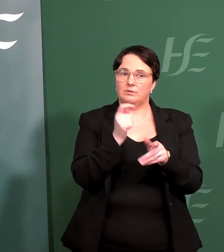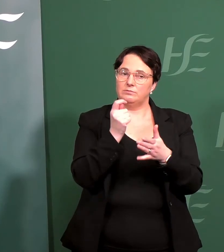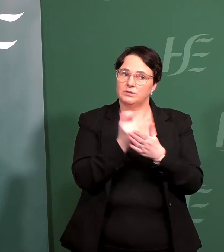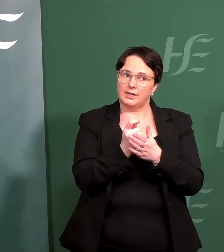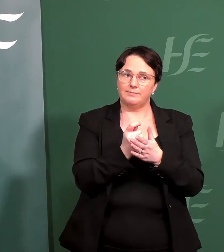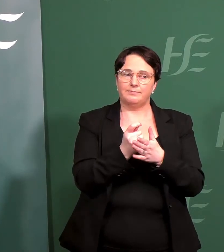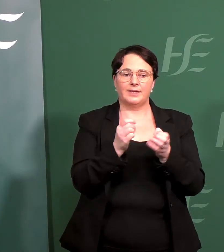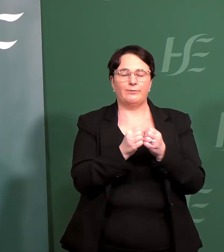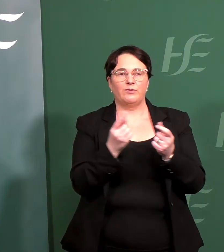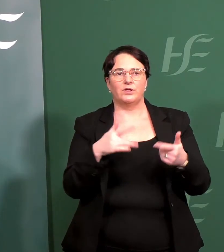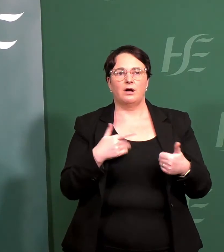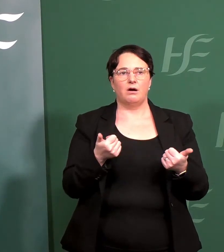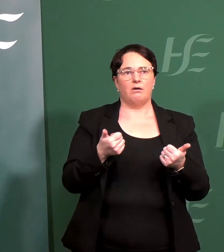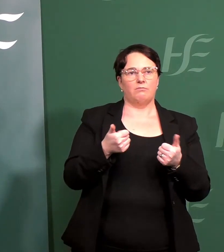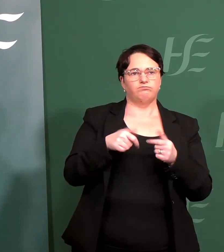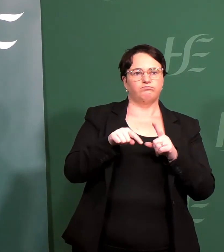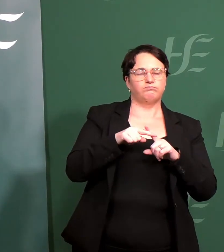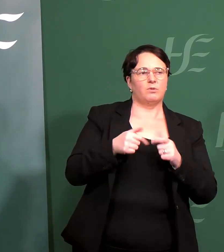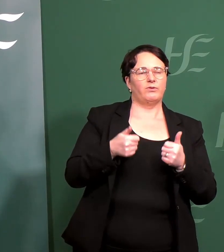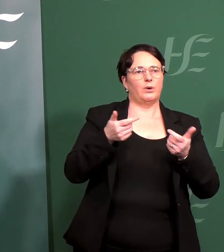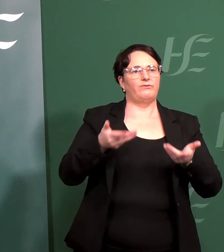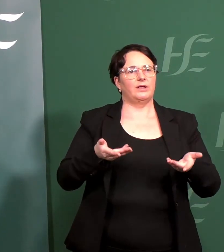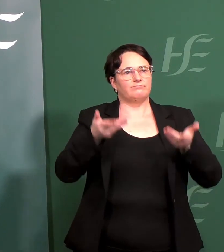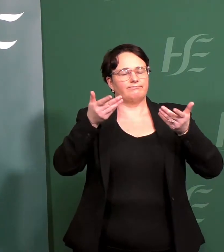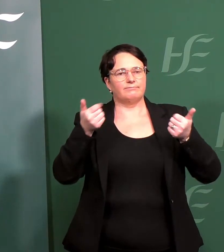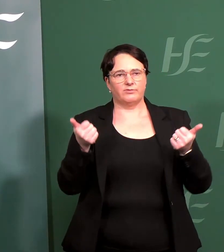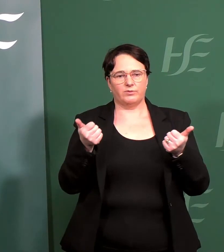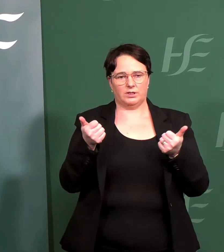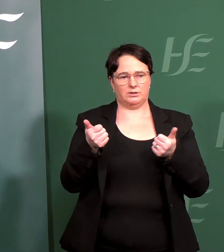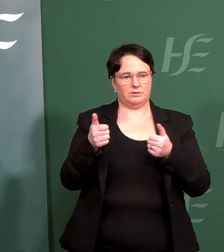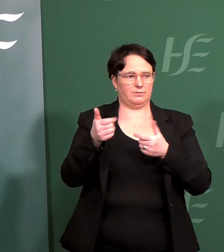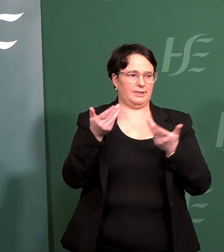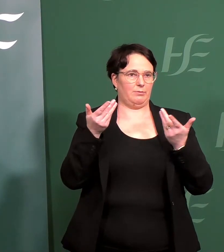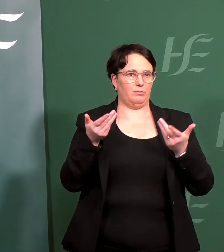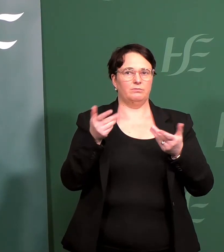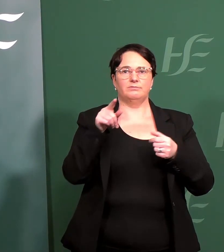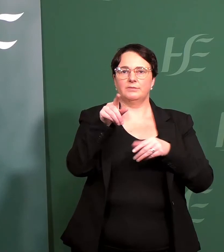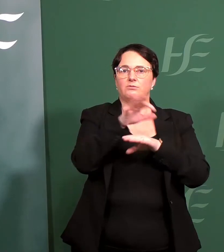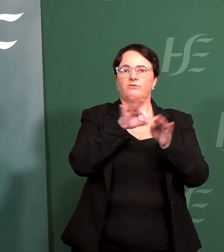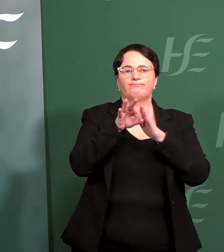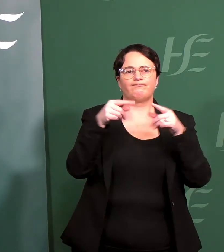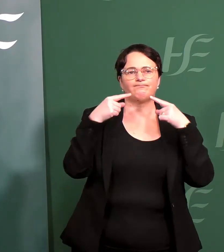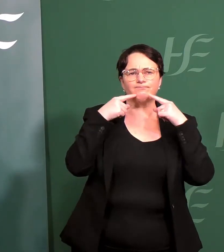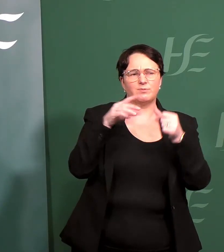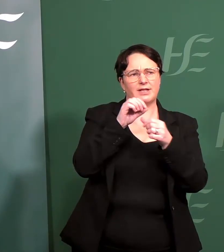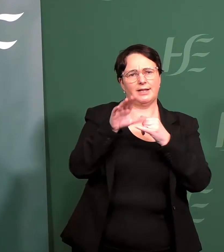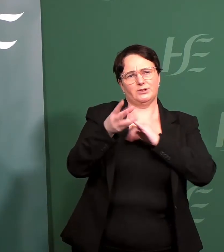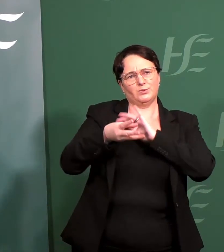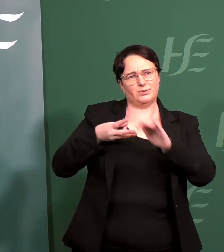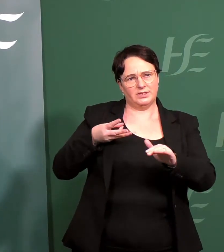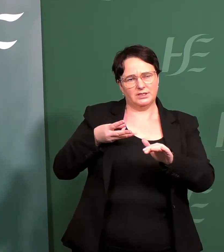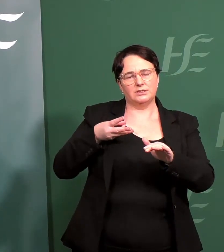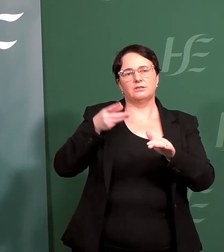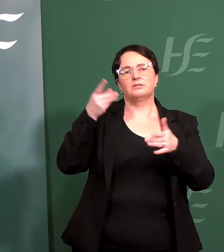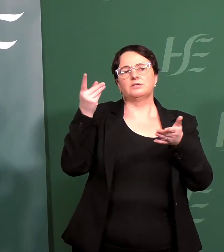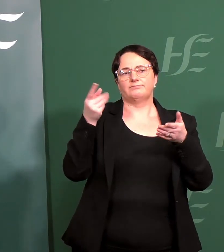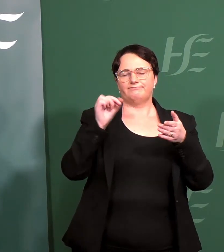everybody a great lift is where we currently are and the government announcements, particularly of last week, in relation to